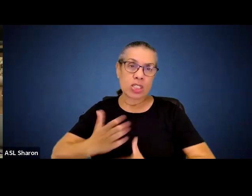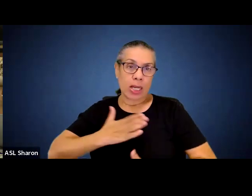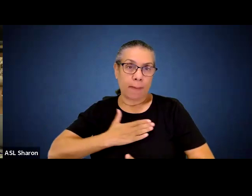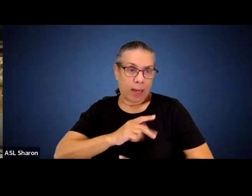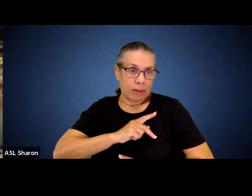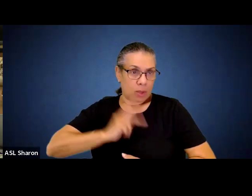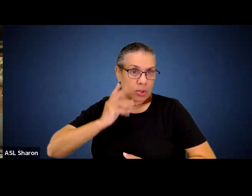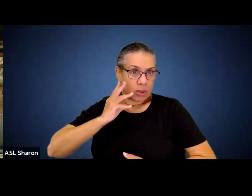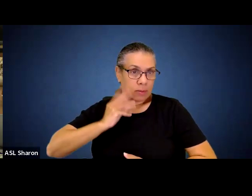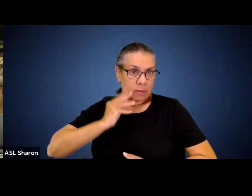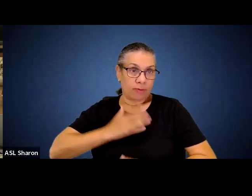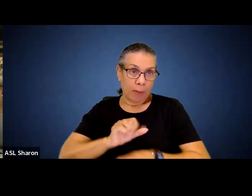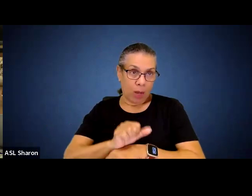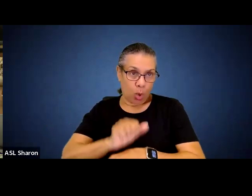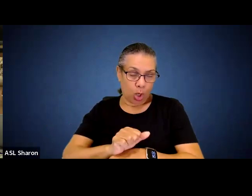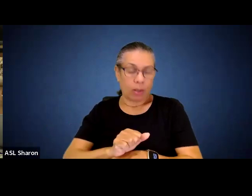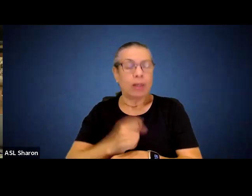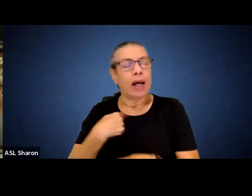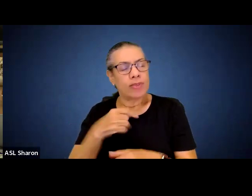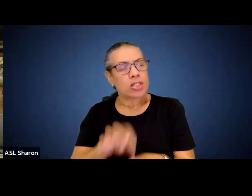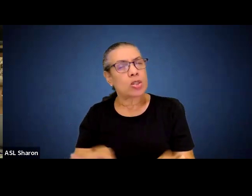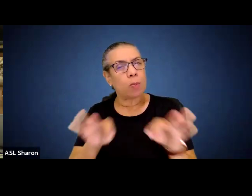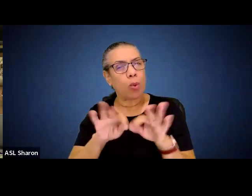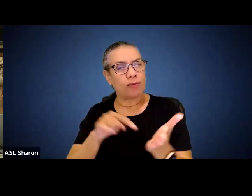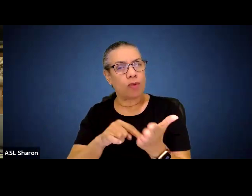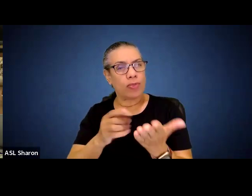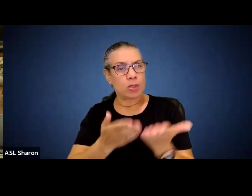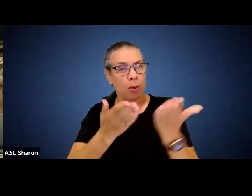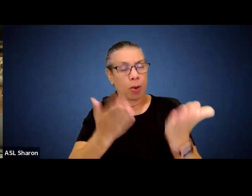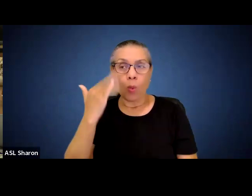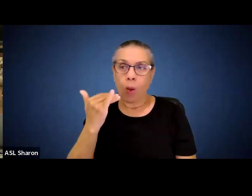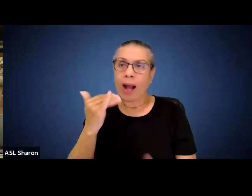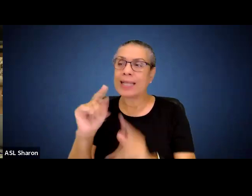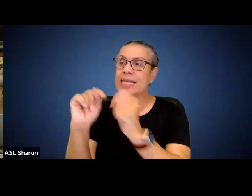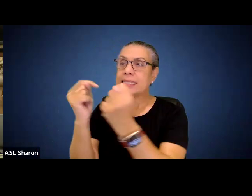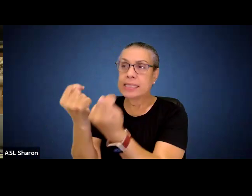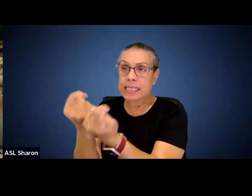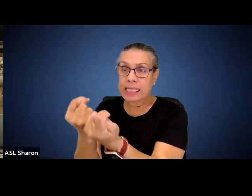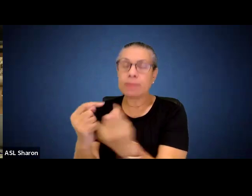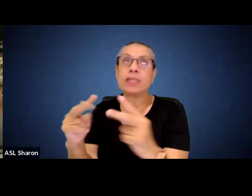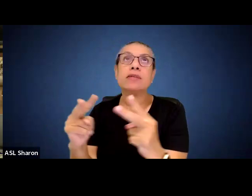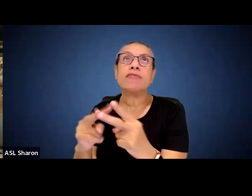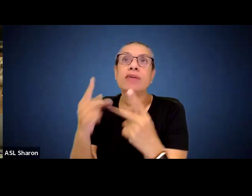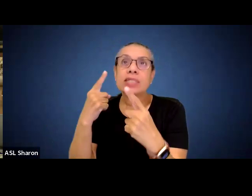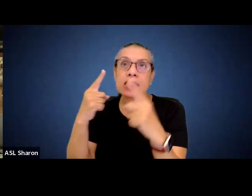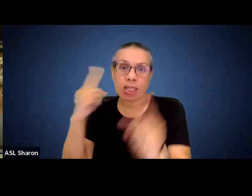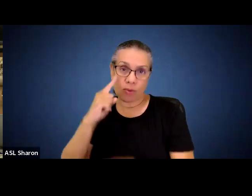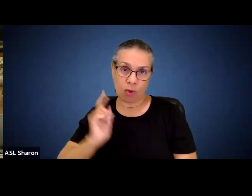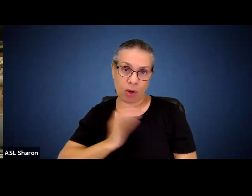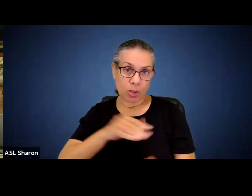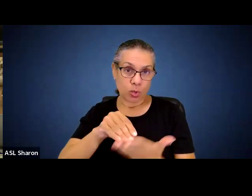work. I think it illustrates the importance of these proposals and why a team-based approach to inclusion is so effective for our